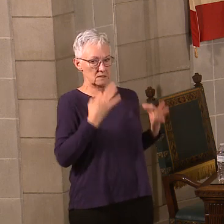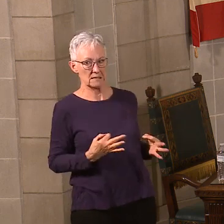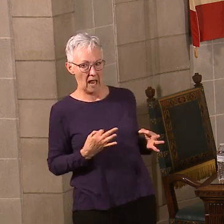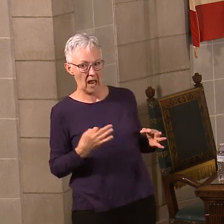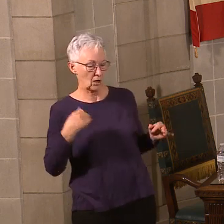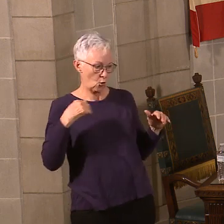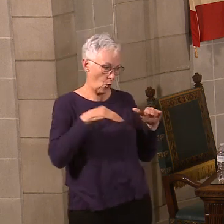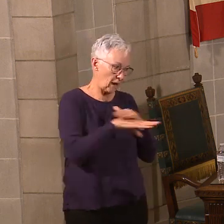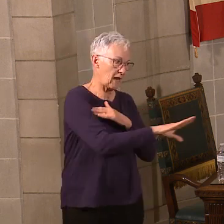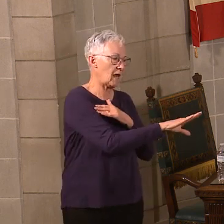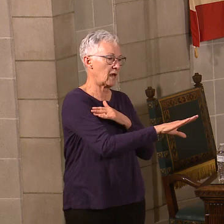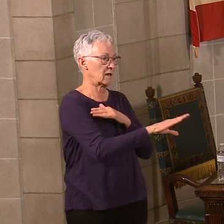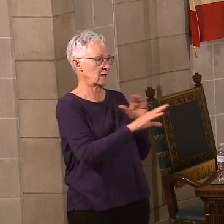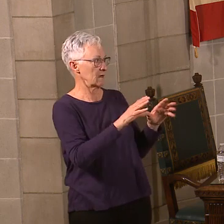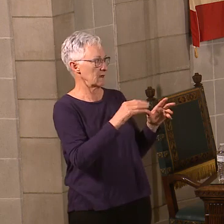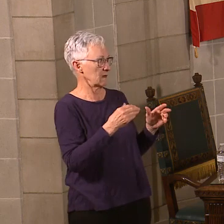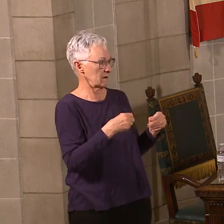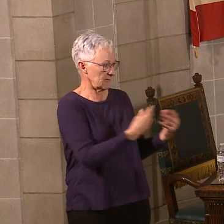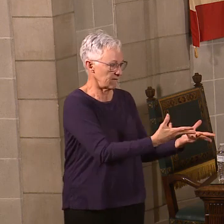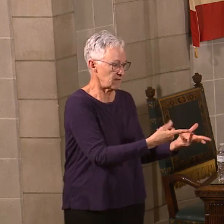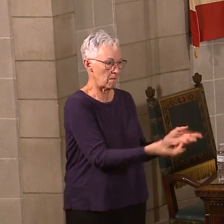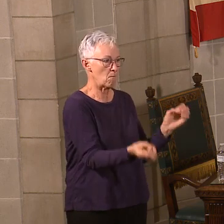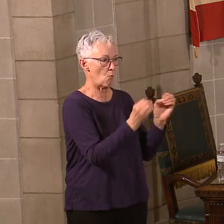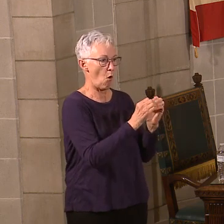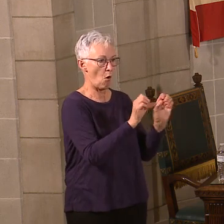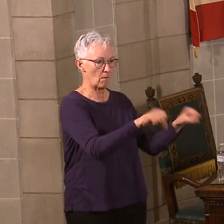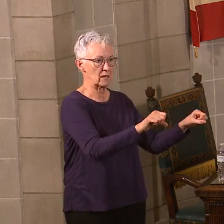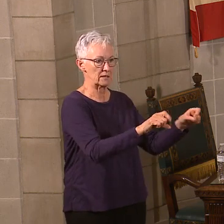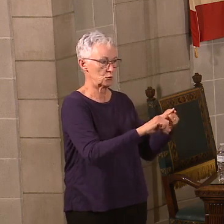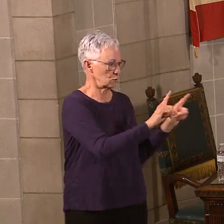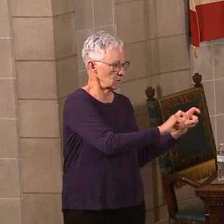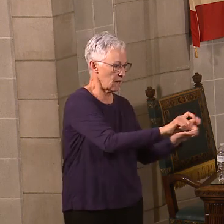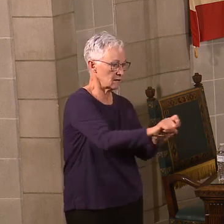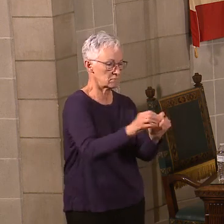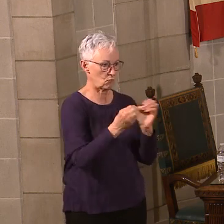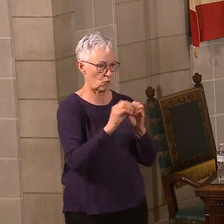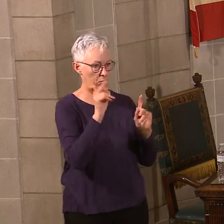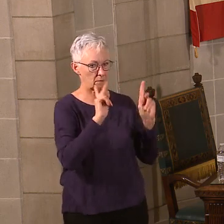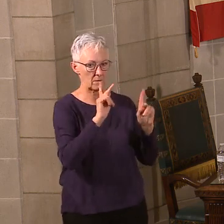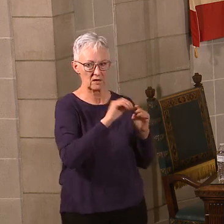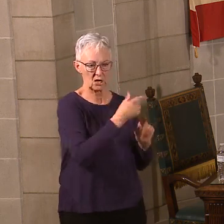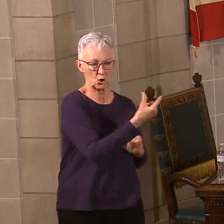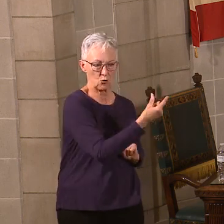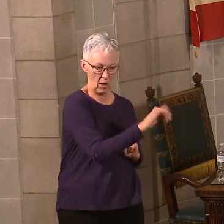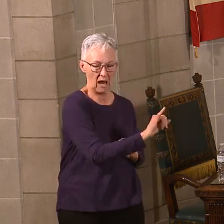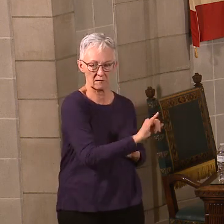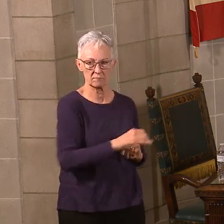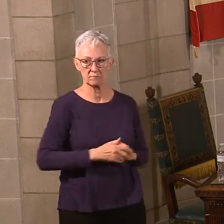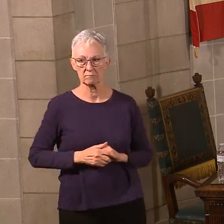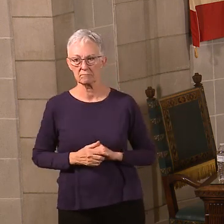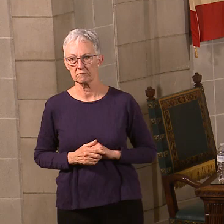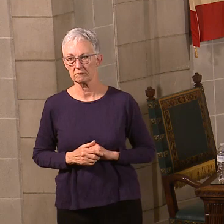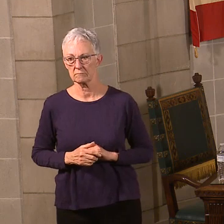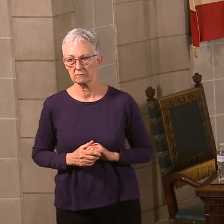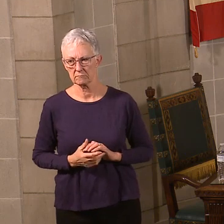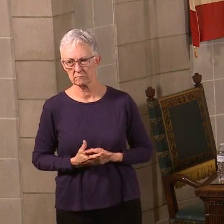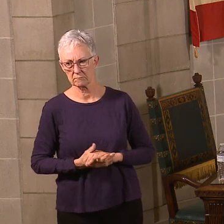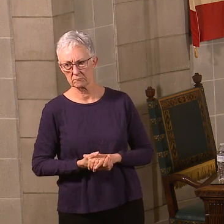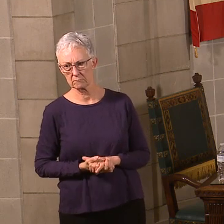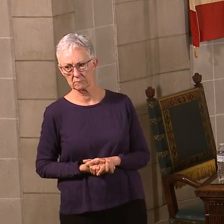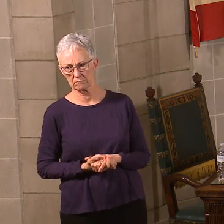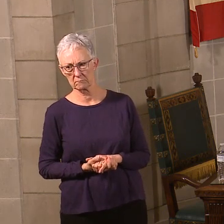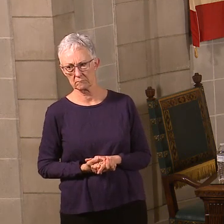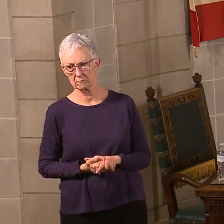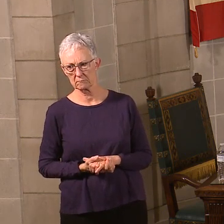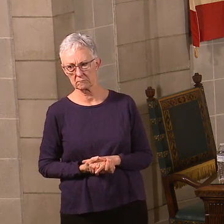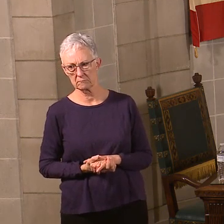data, we decided to move in additional resources to be able to address what's going on in Grand Island. Governor, it sounds Yeah. like a lot of people, we've heard several people say